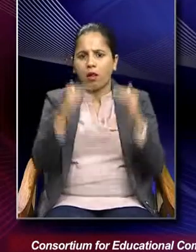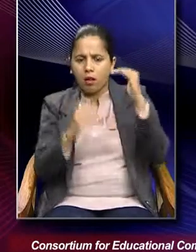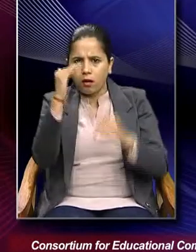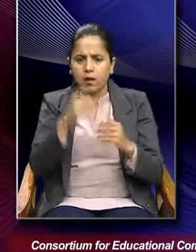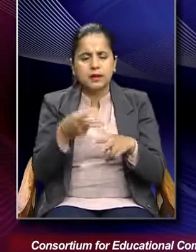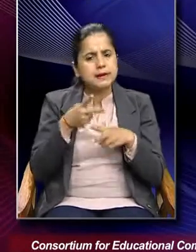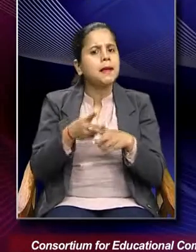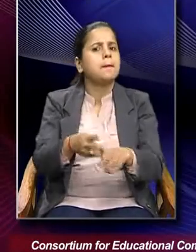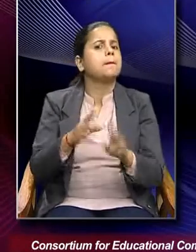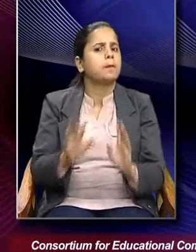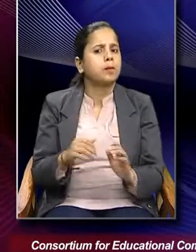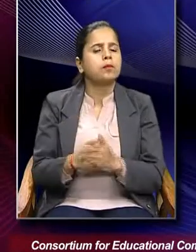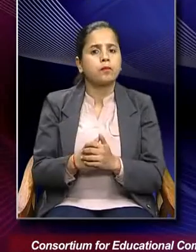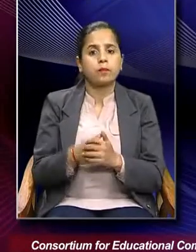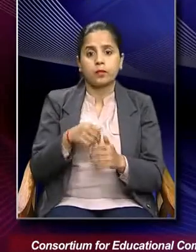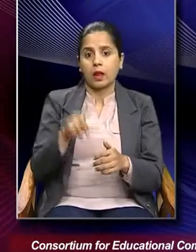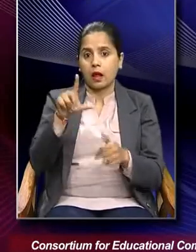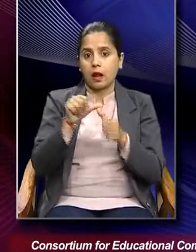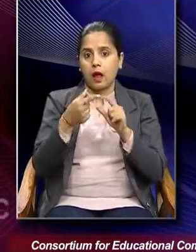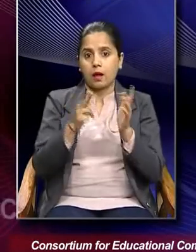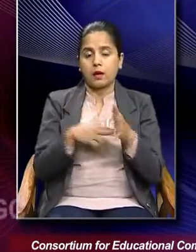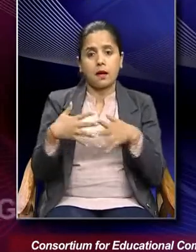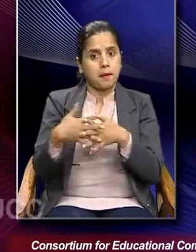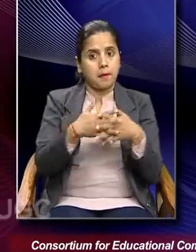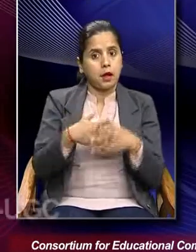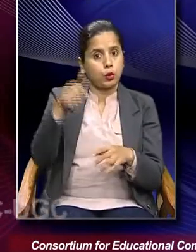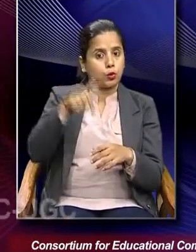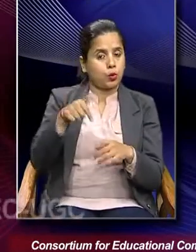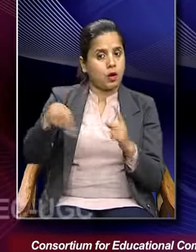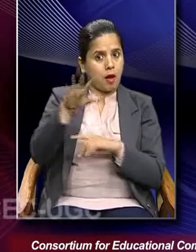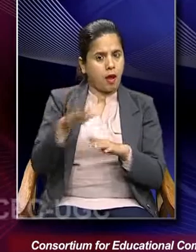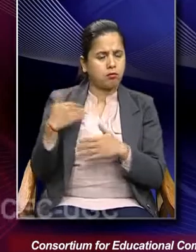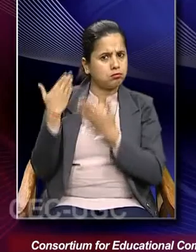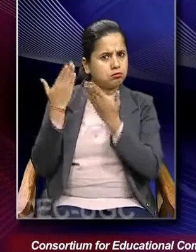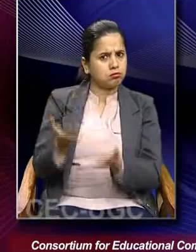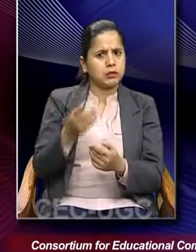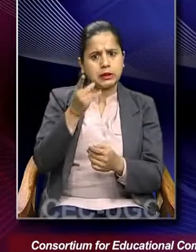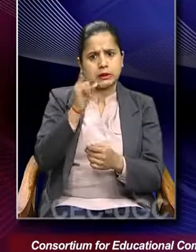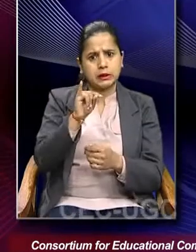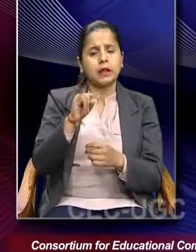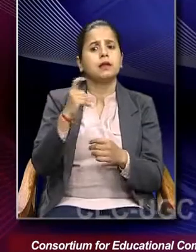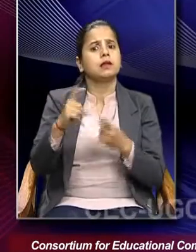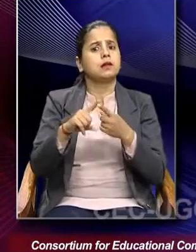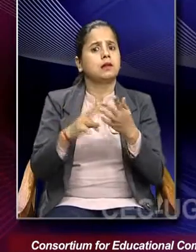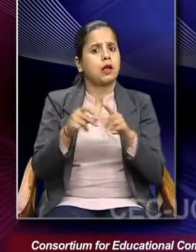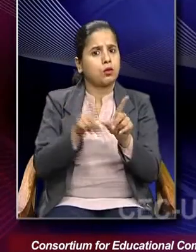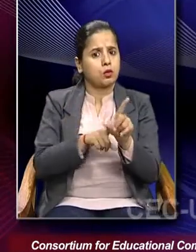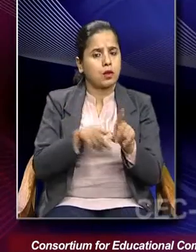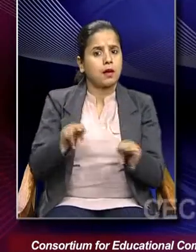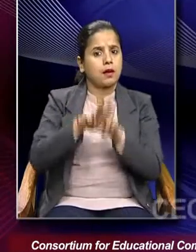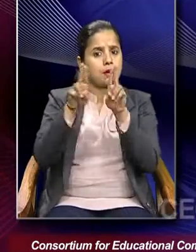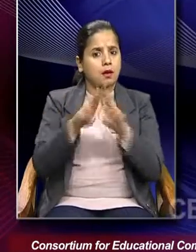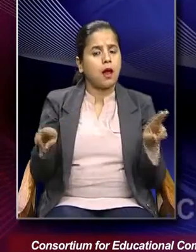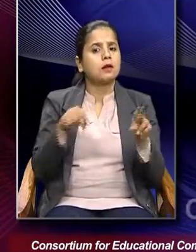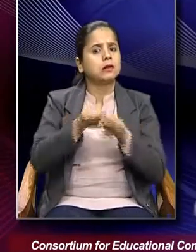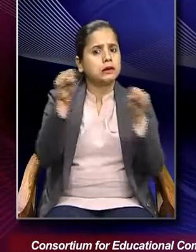persists. Latin America is today and has been since the 16th century part of an international